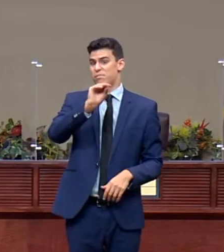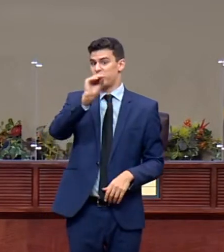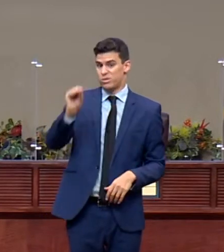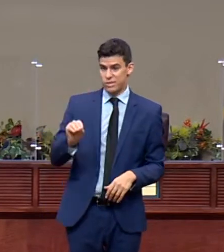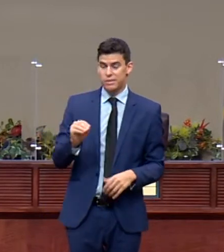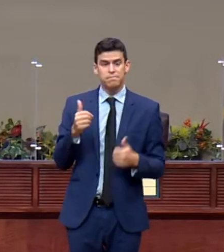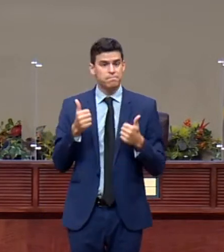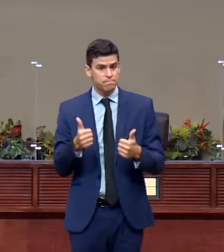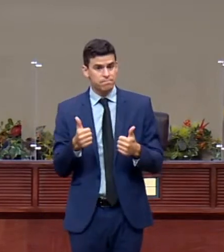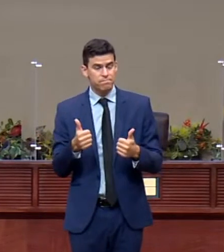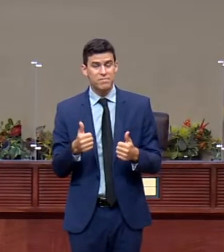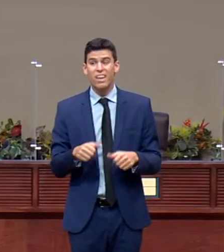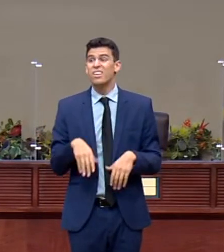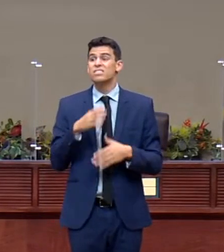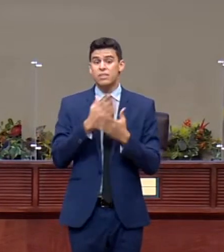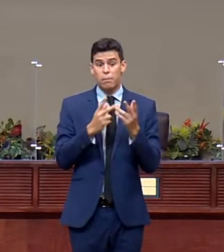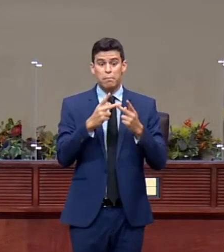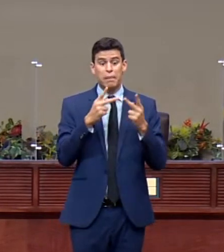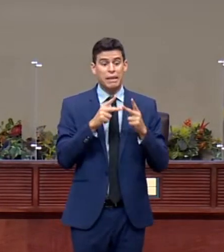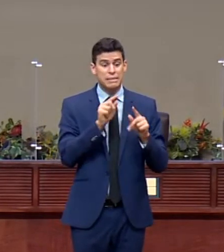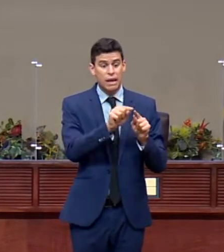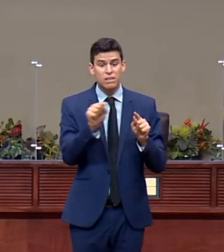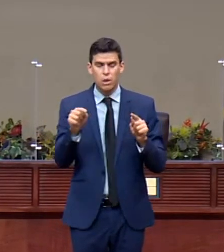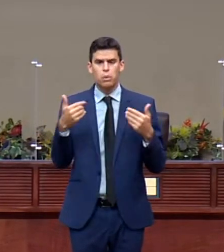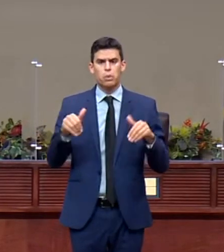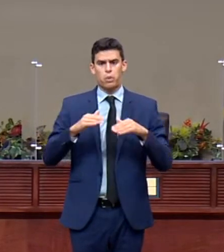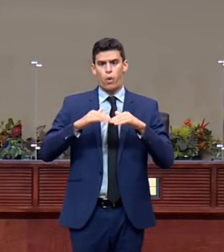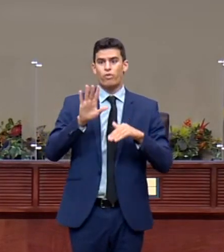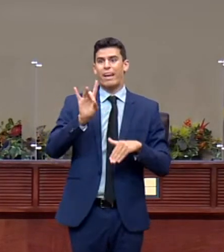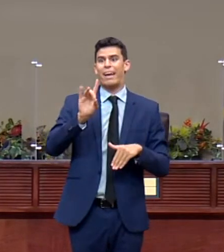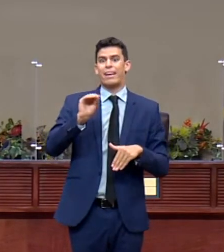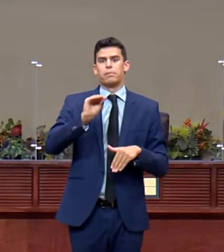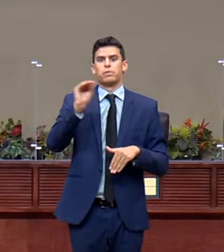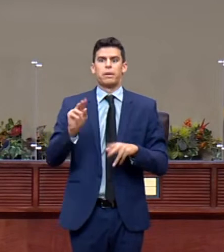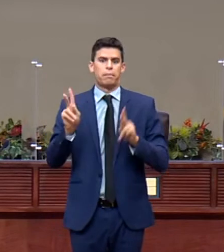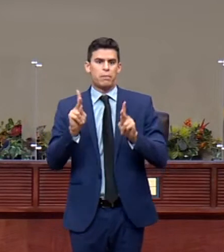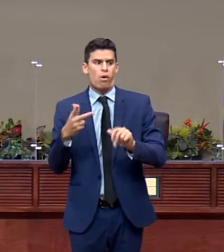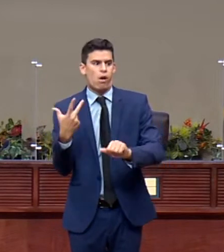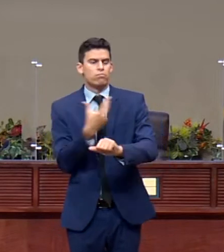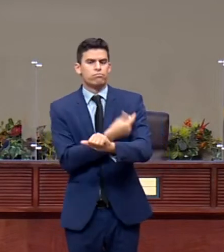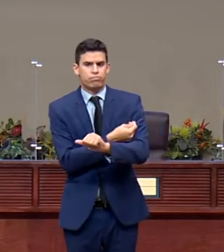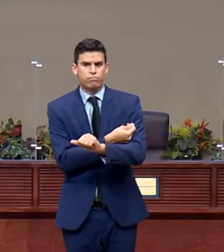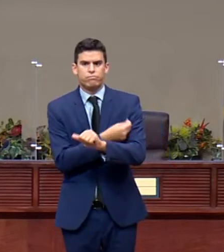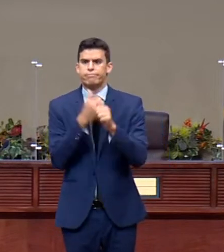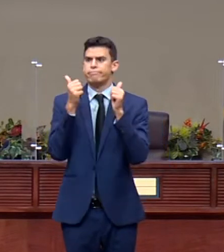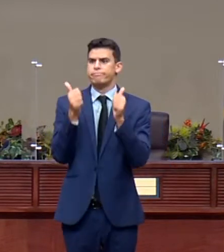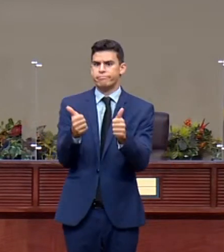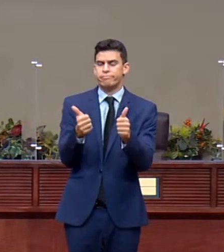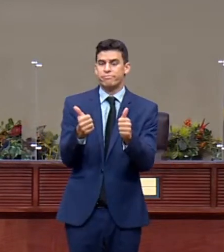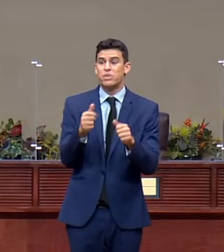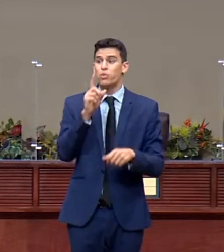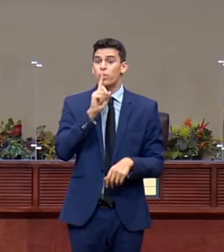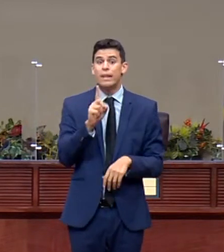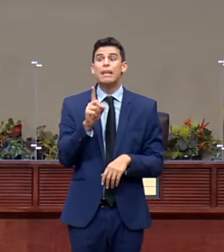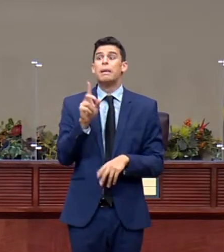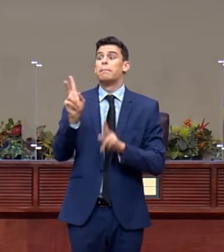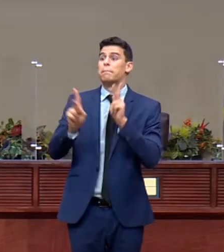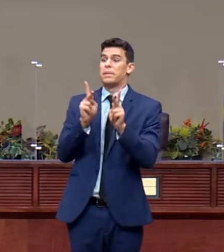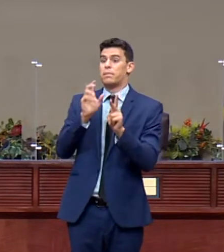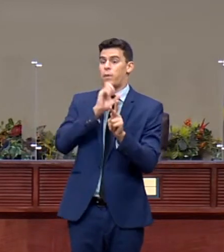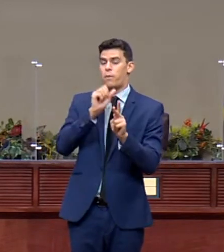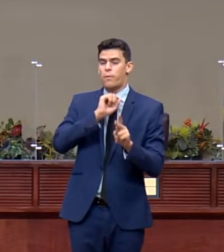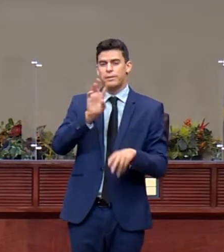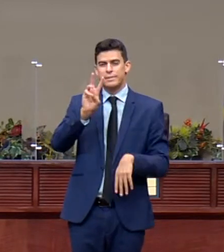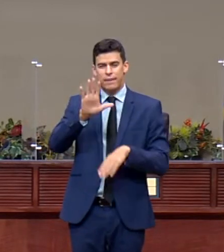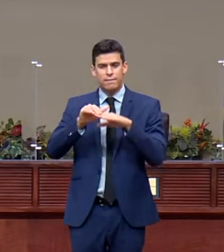are over 80%. Specifically, we are doing great among people who are 65 years and older,